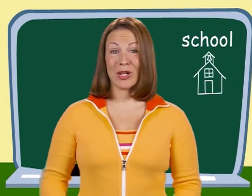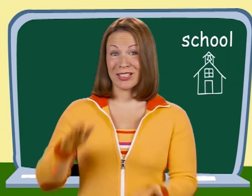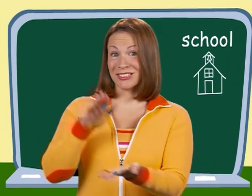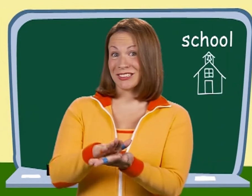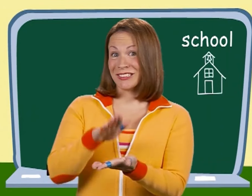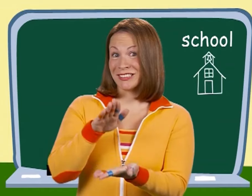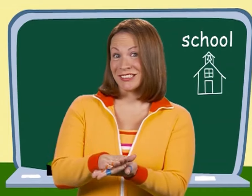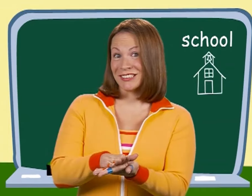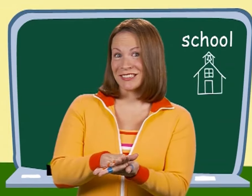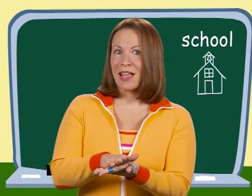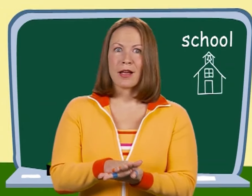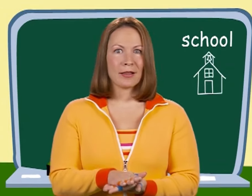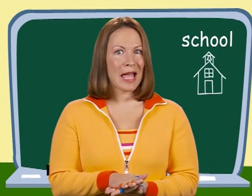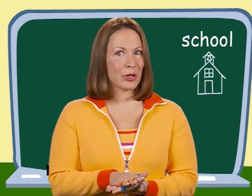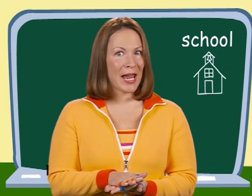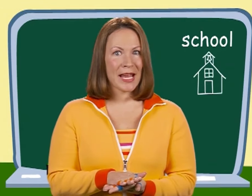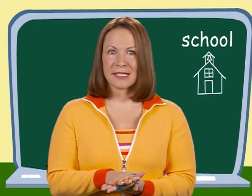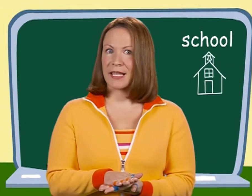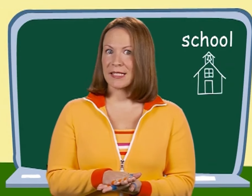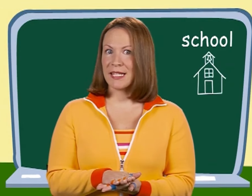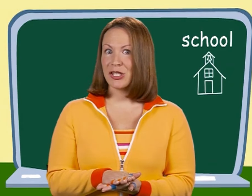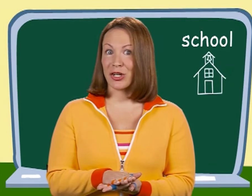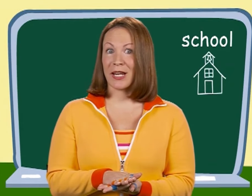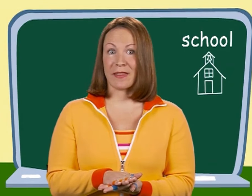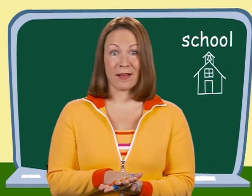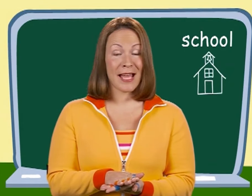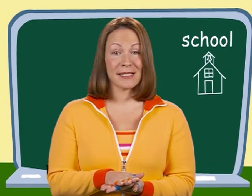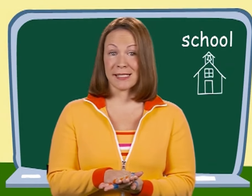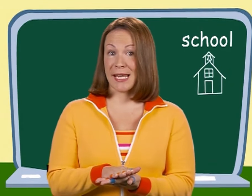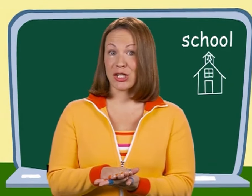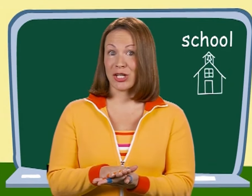School. Clap your hands like a teacher getting the class's attention.